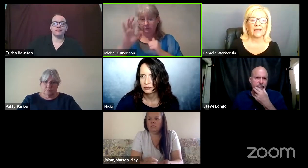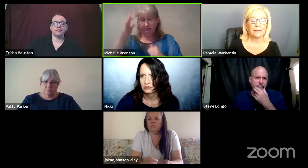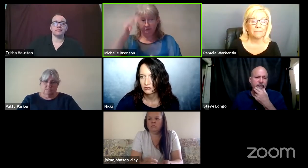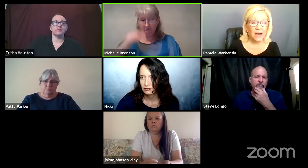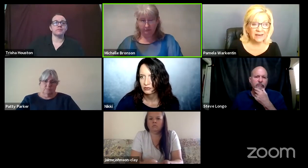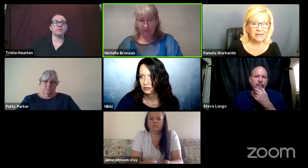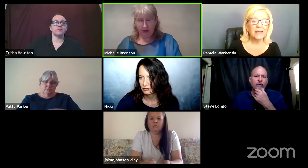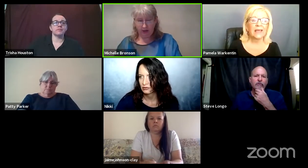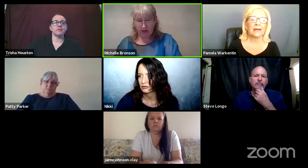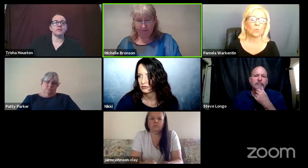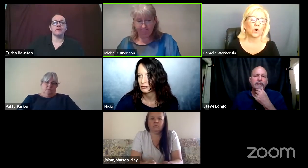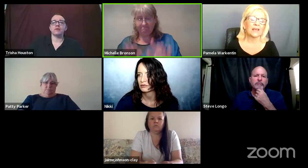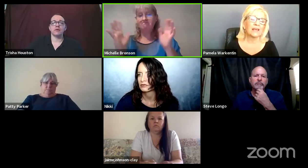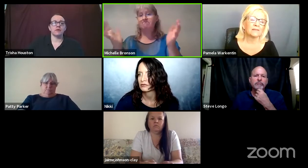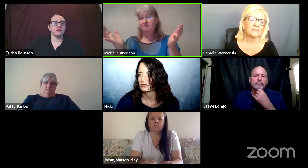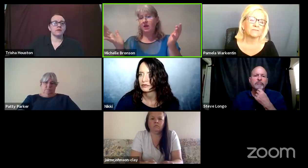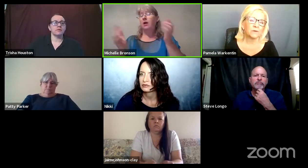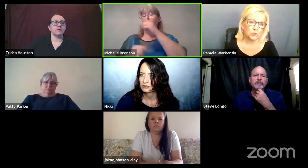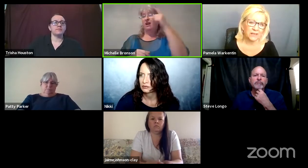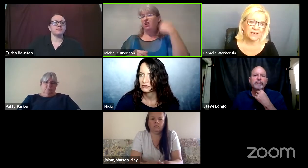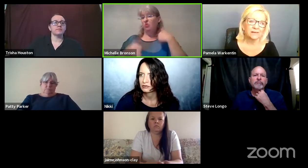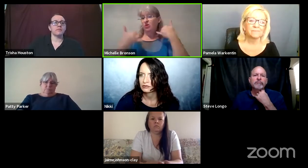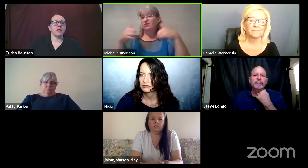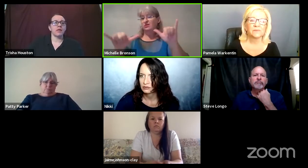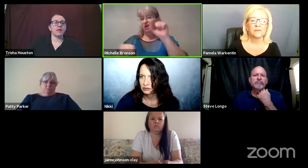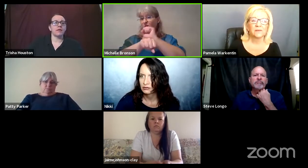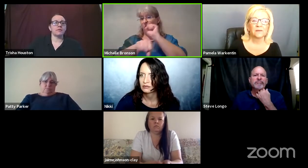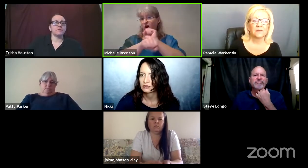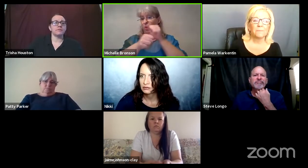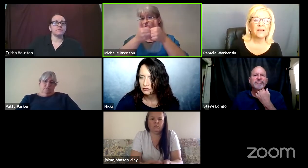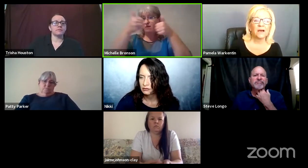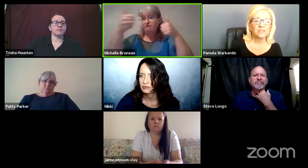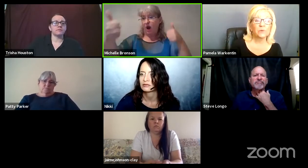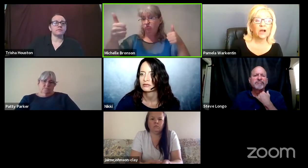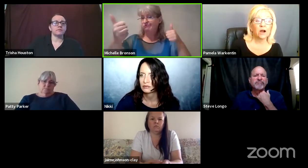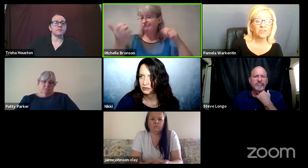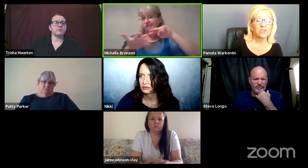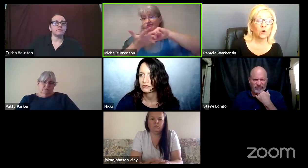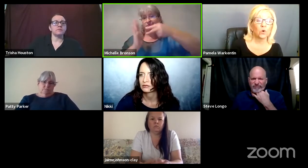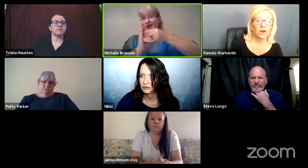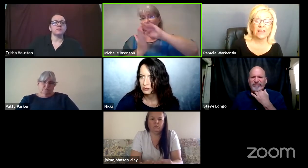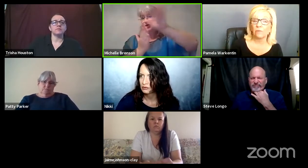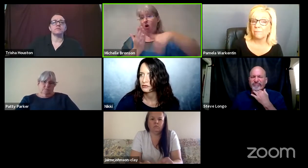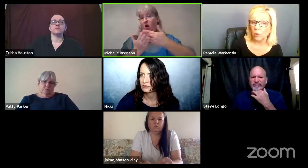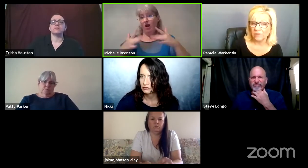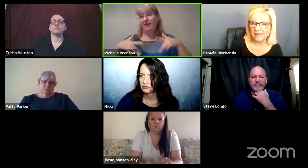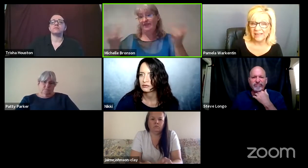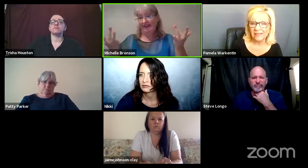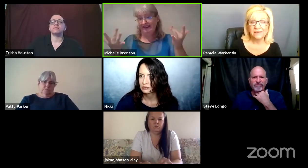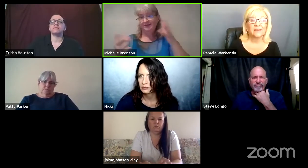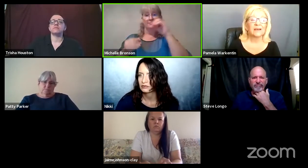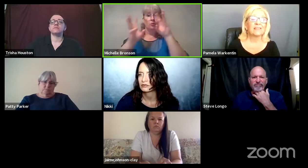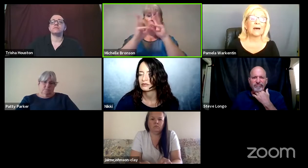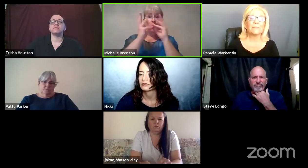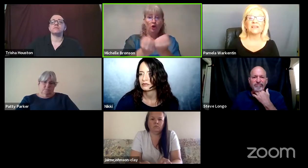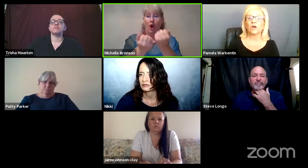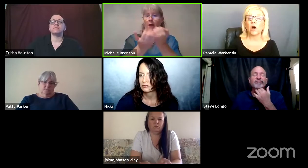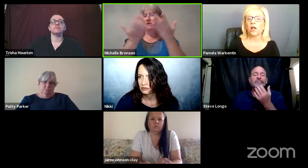in mind, and working virtually. Because we are still working remotely, that means all